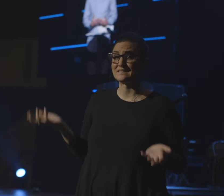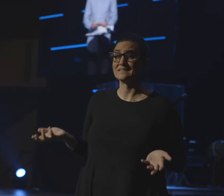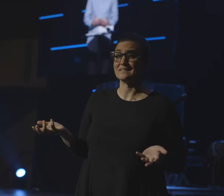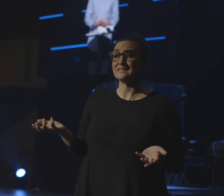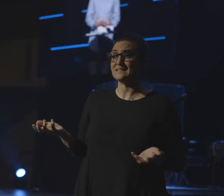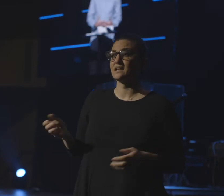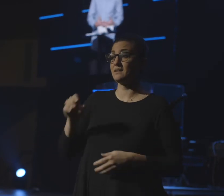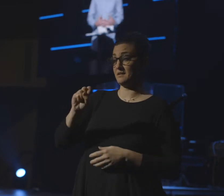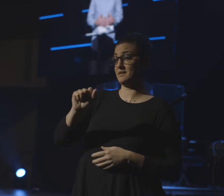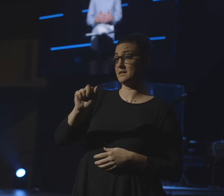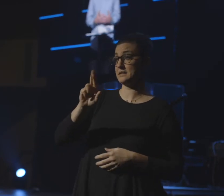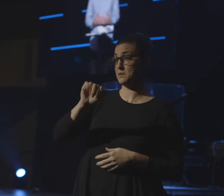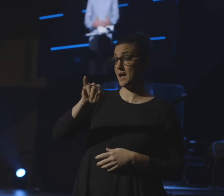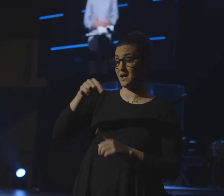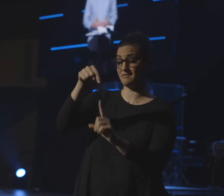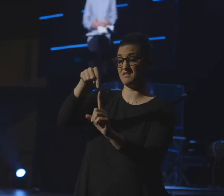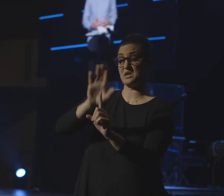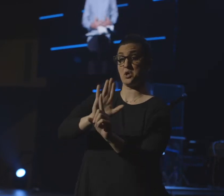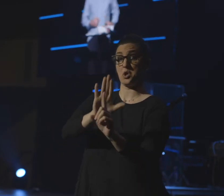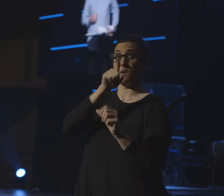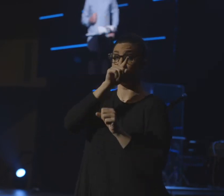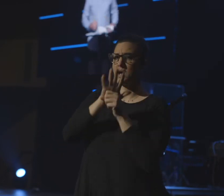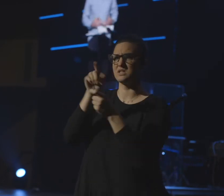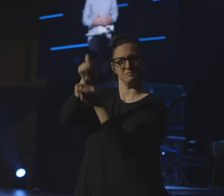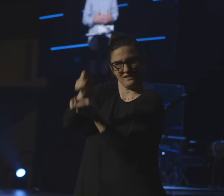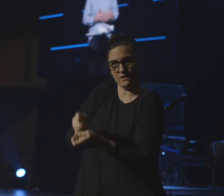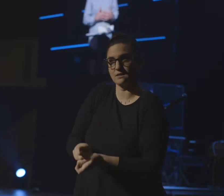But in Sarah's case, right, she had a very specific promise, and